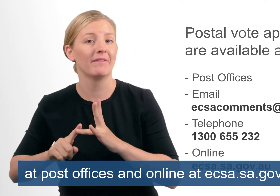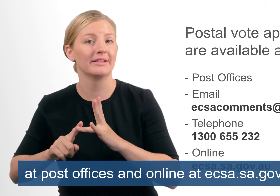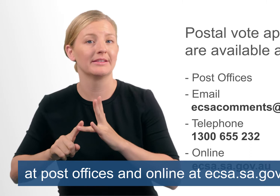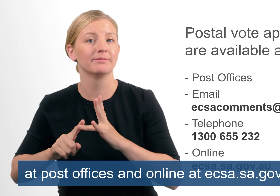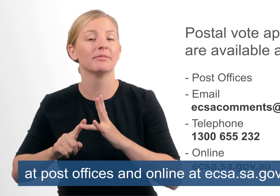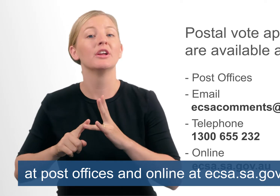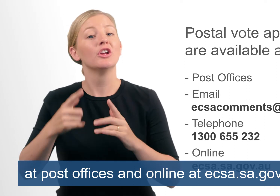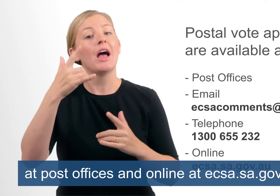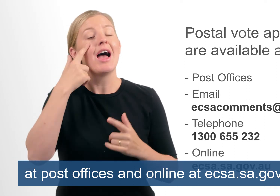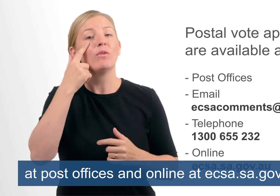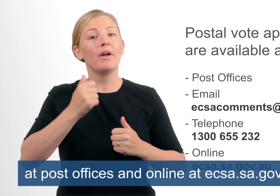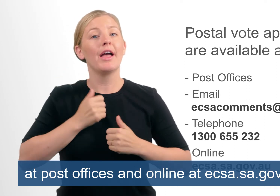at